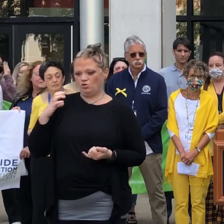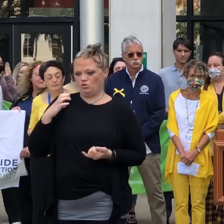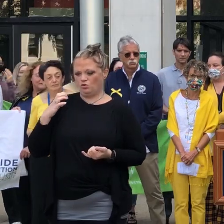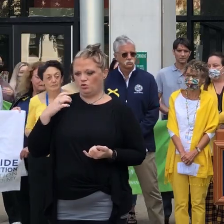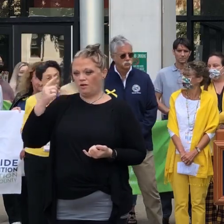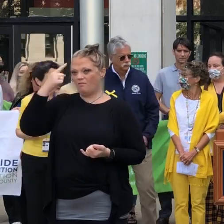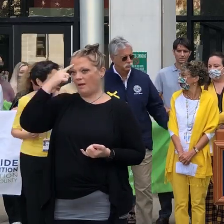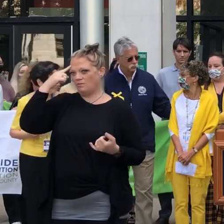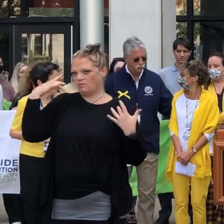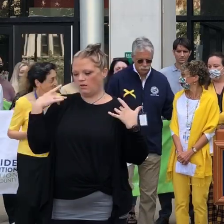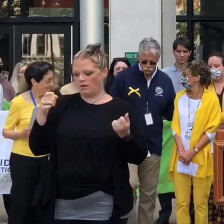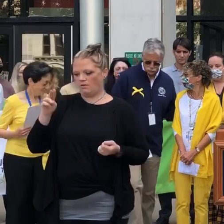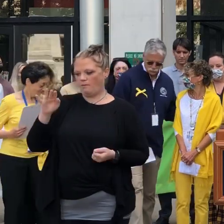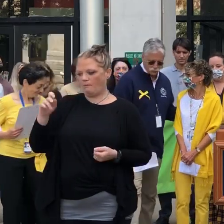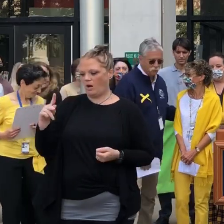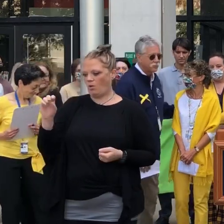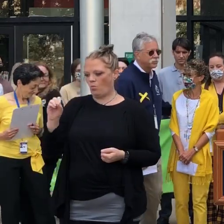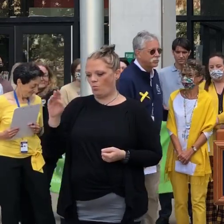O'Brien.